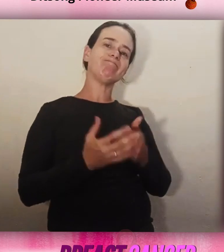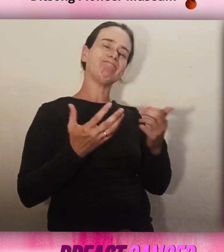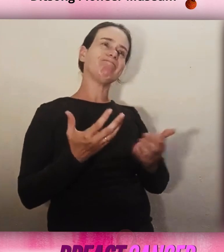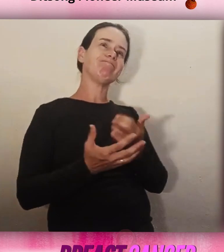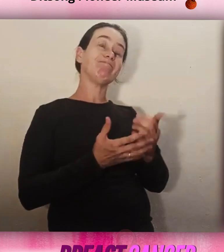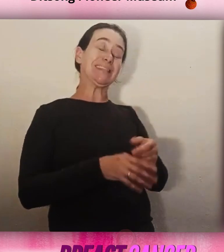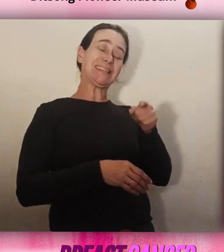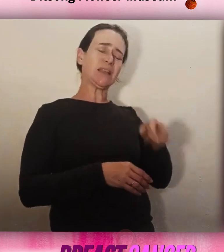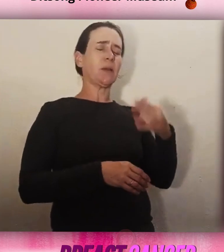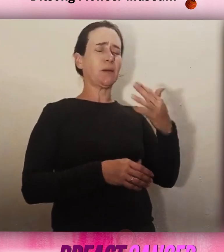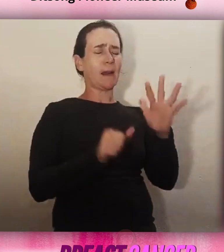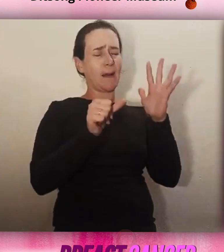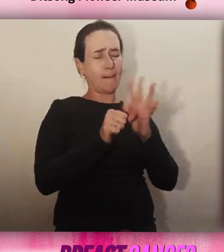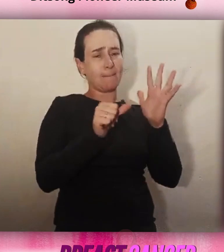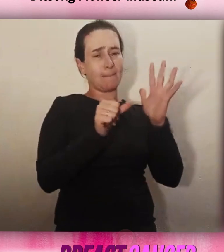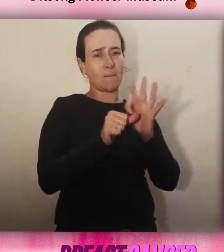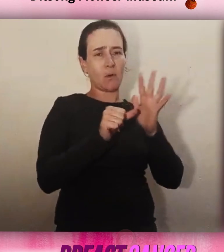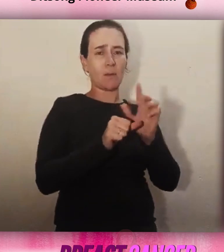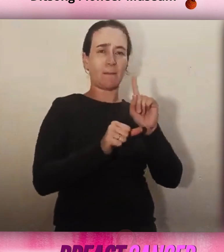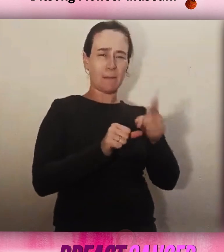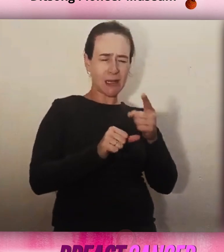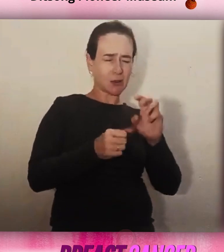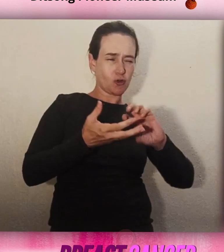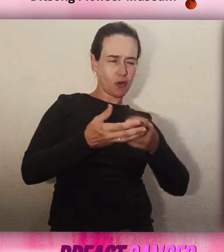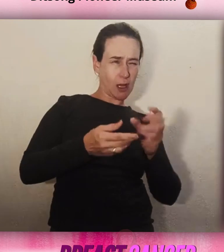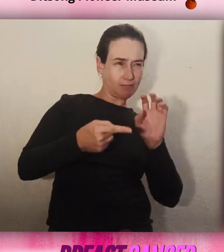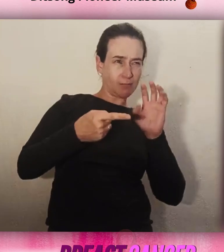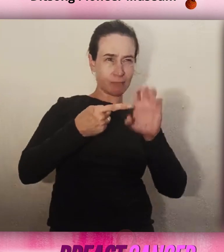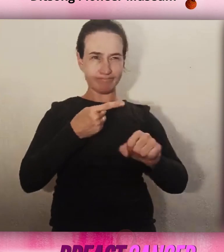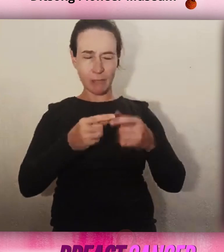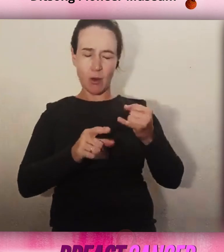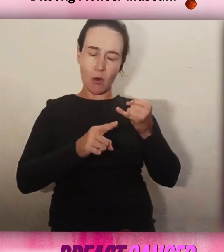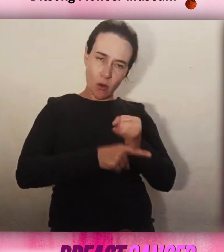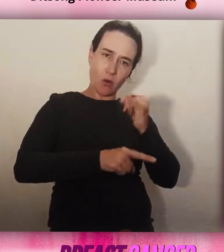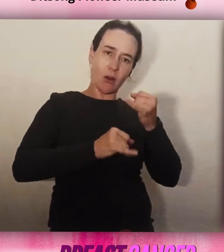therefore it is important to screen